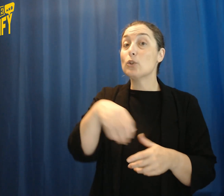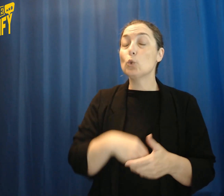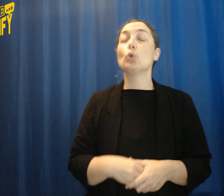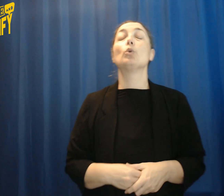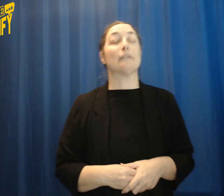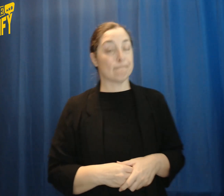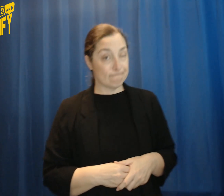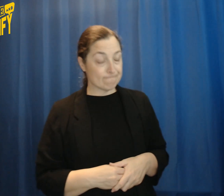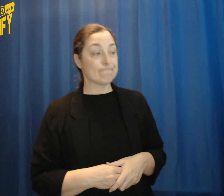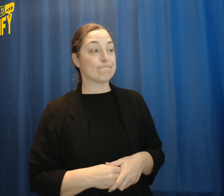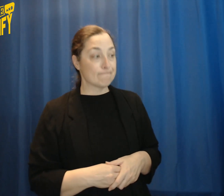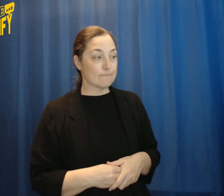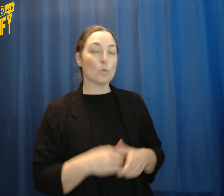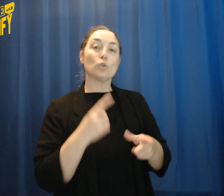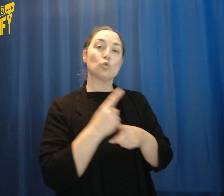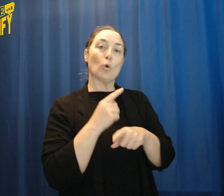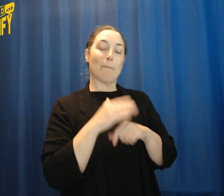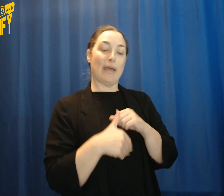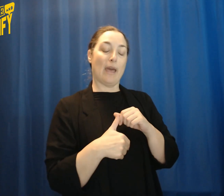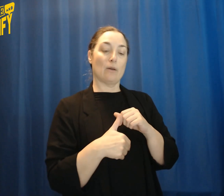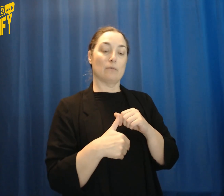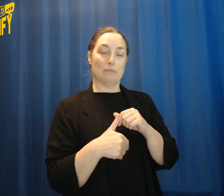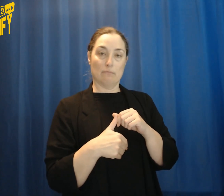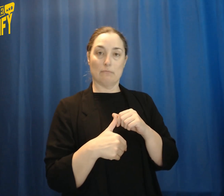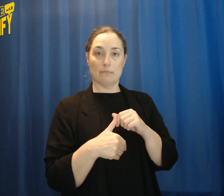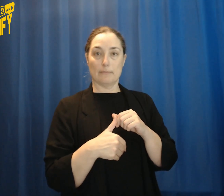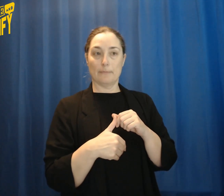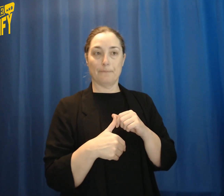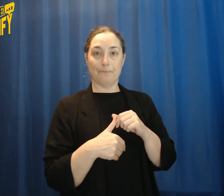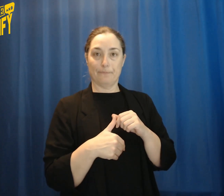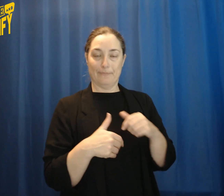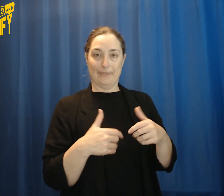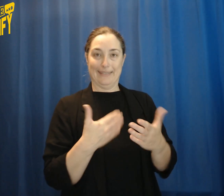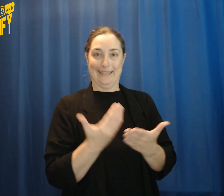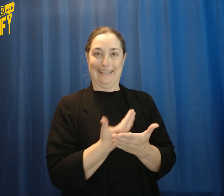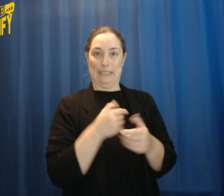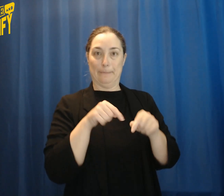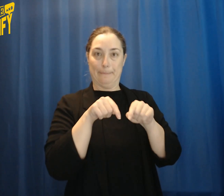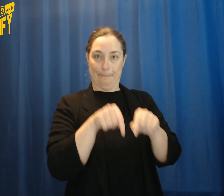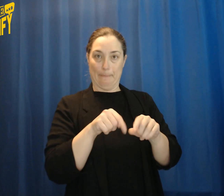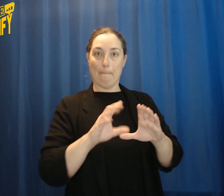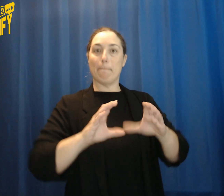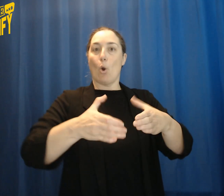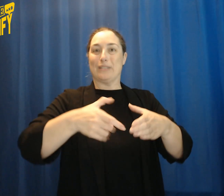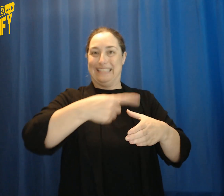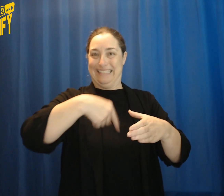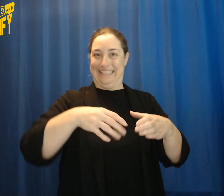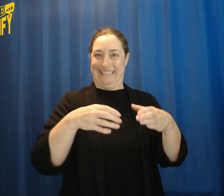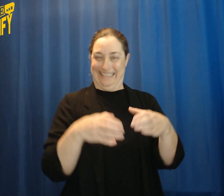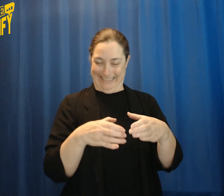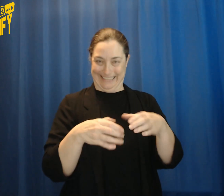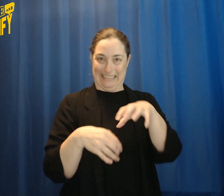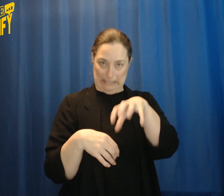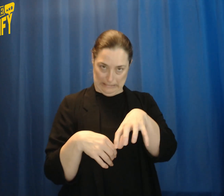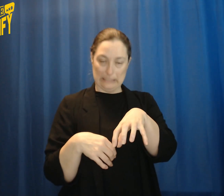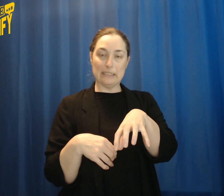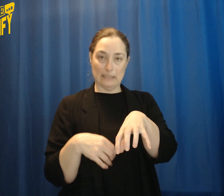about was keeping the North Preston Lifesaving Club as a body of sorts and applying for shows